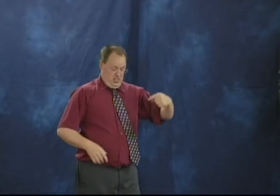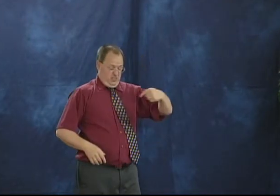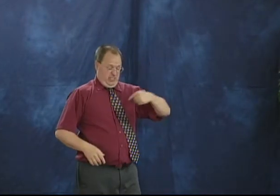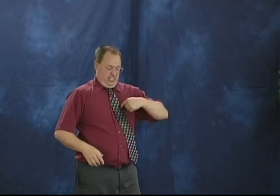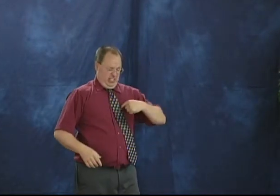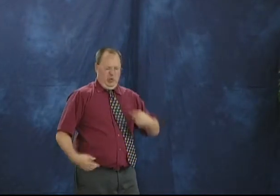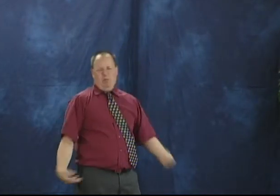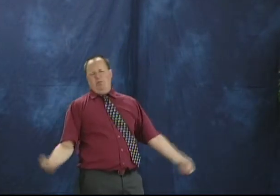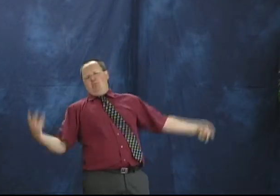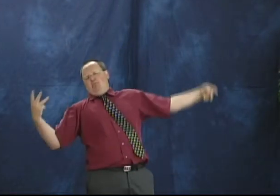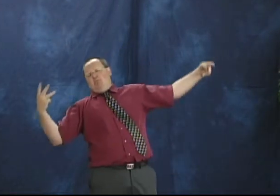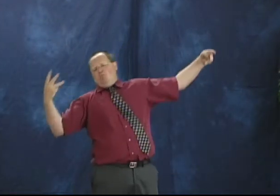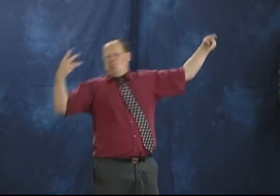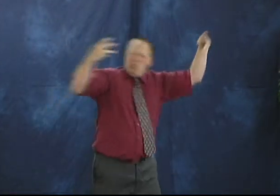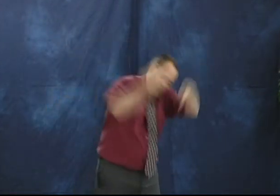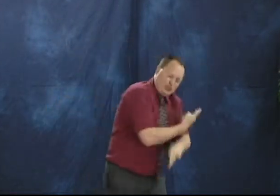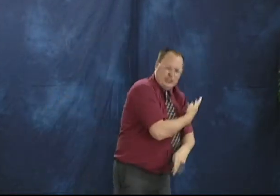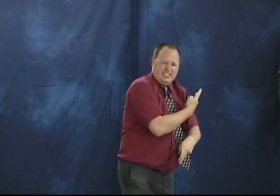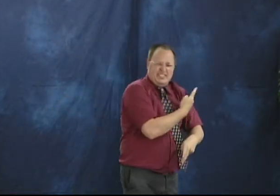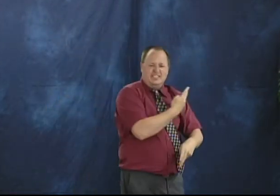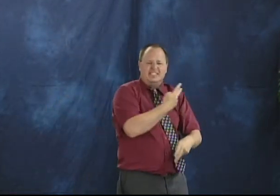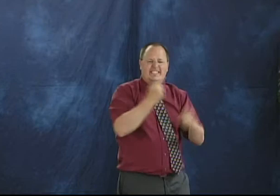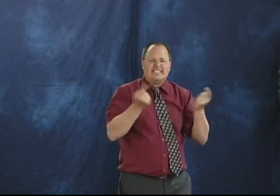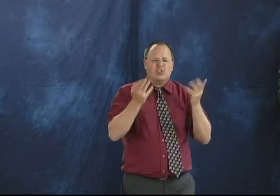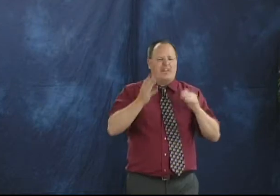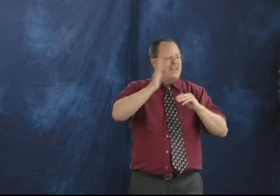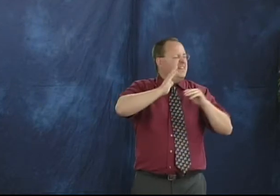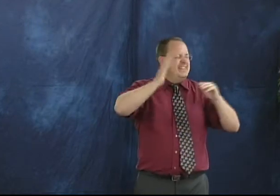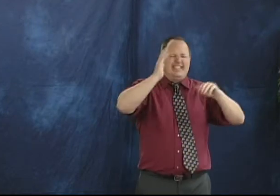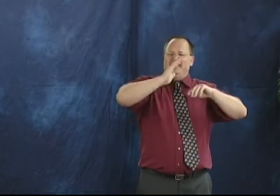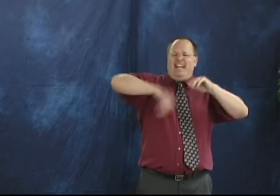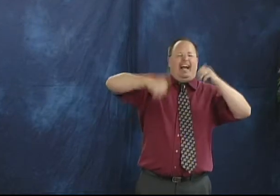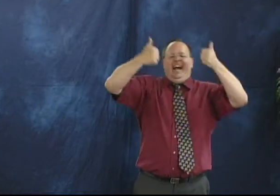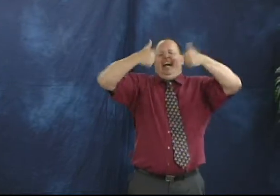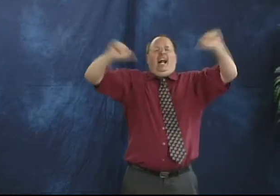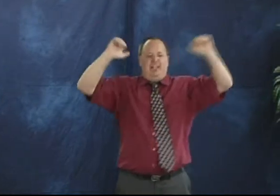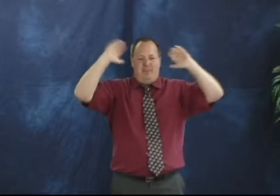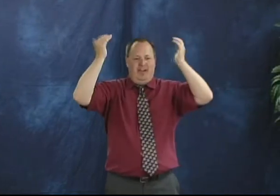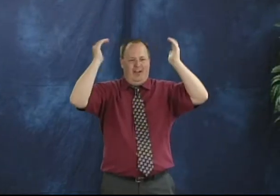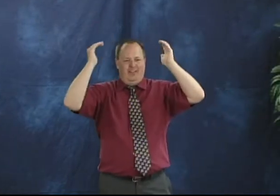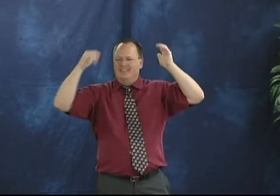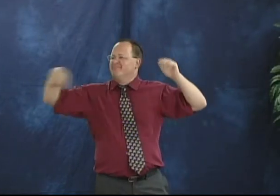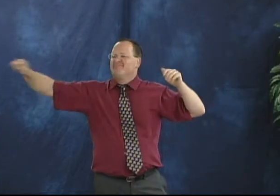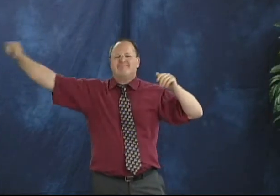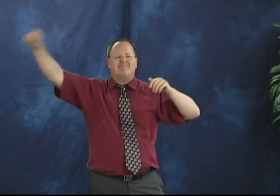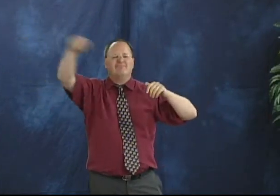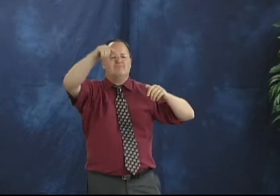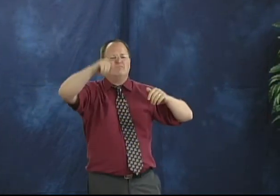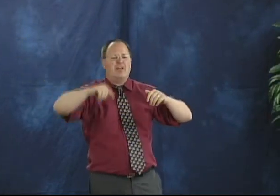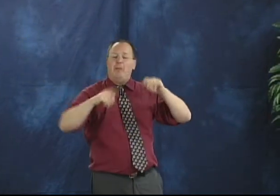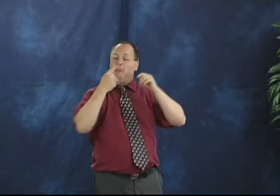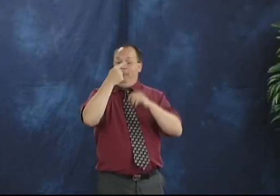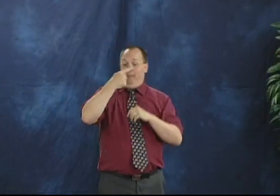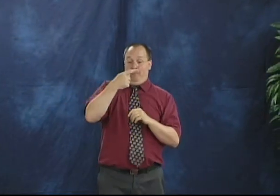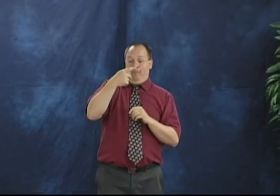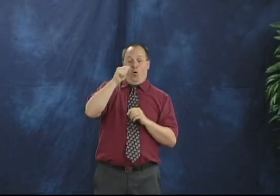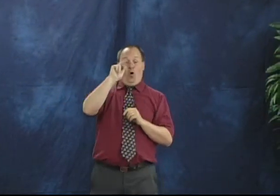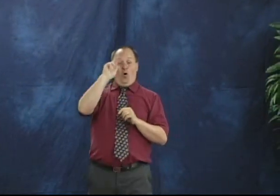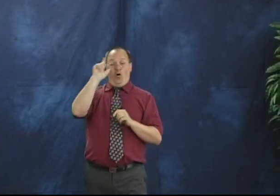Now, Paul was saying, Christ came to save sinners, and I am the worst of sinners. Compared with other people, I am